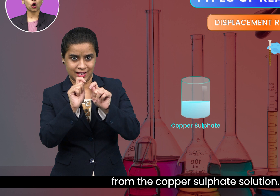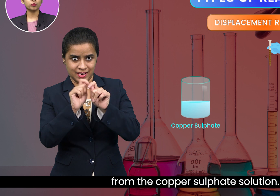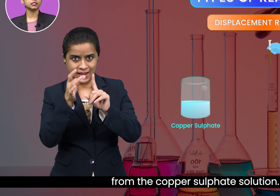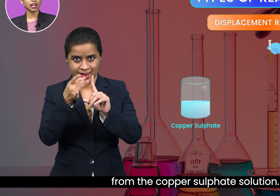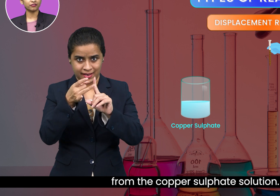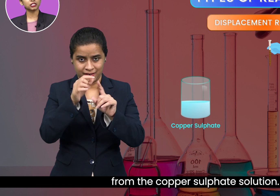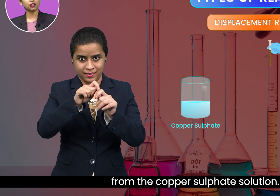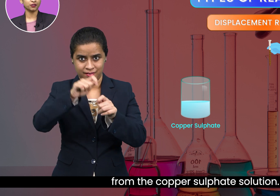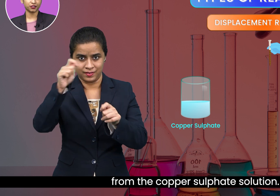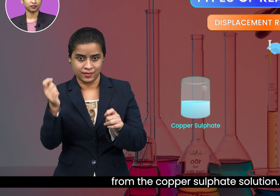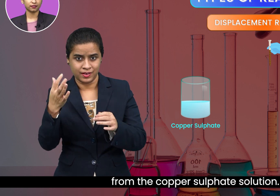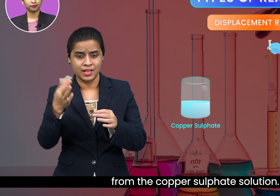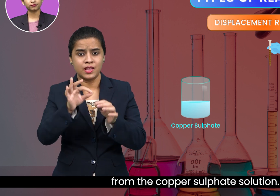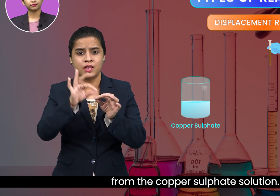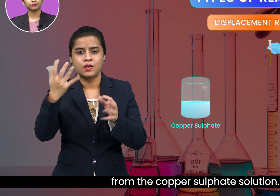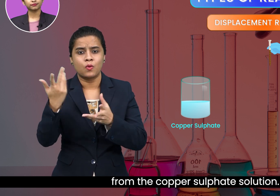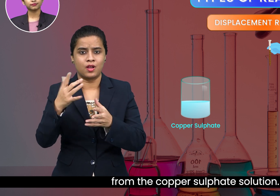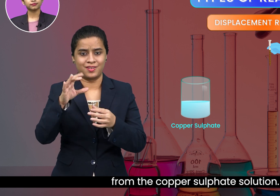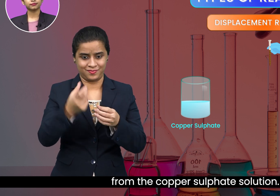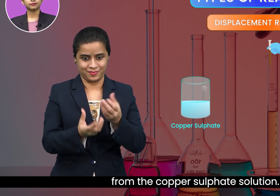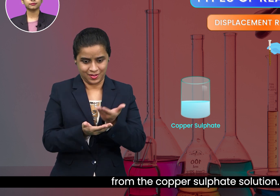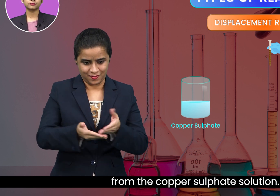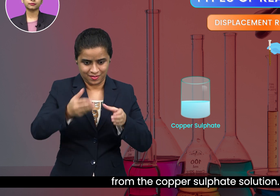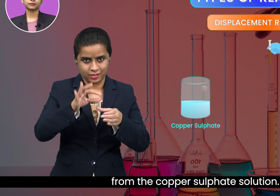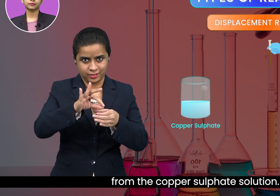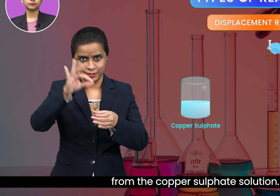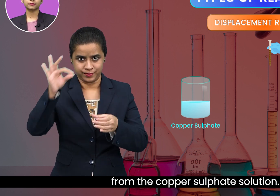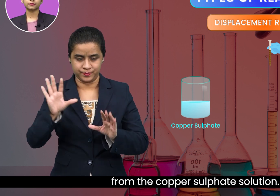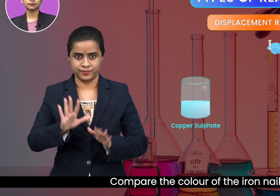from the copper sulfate solution.